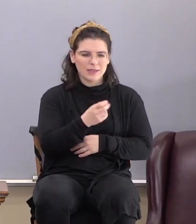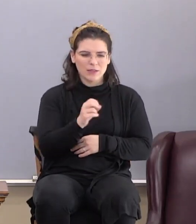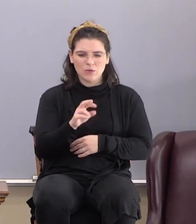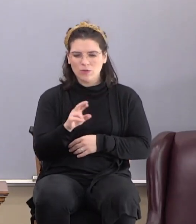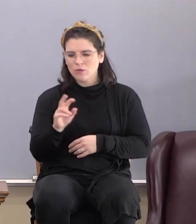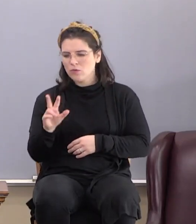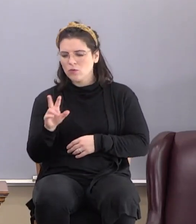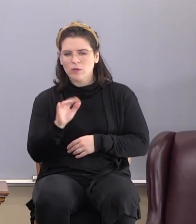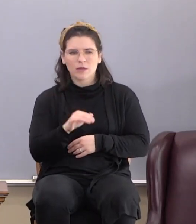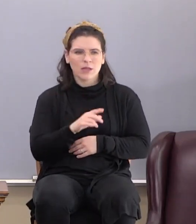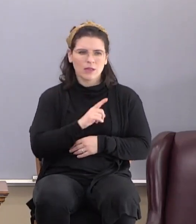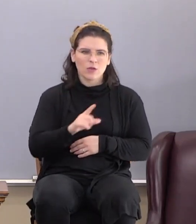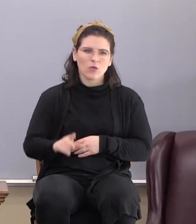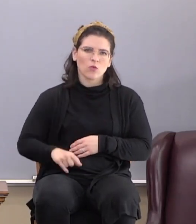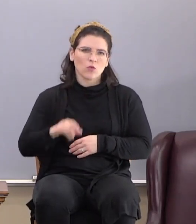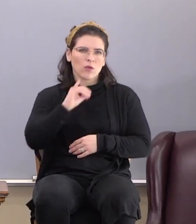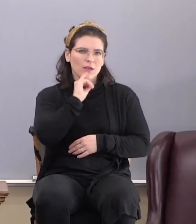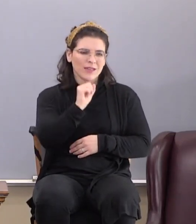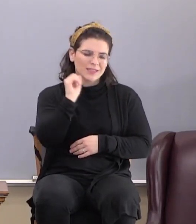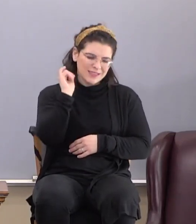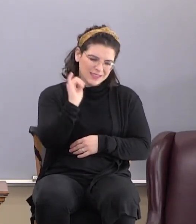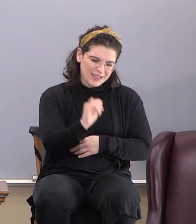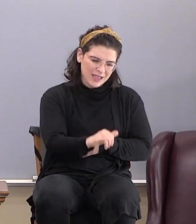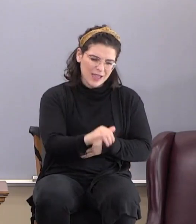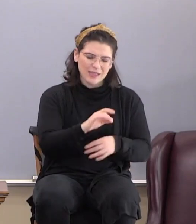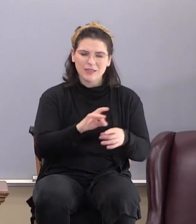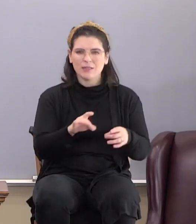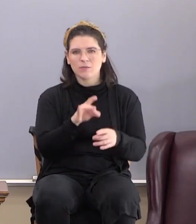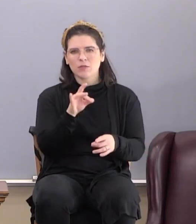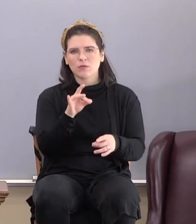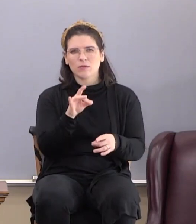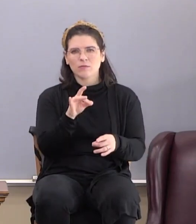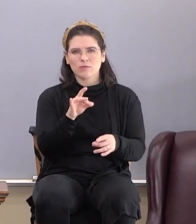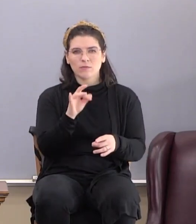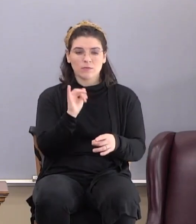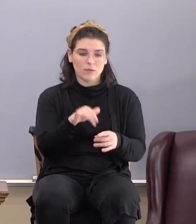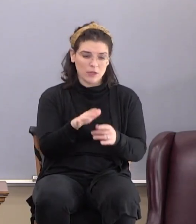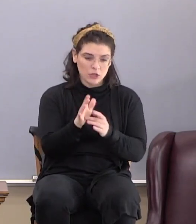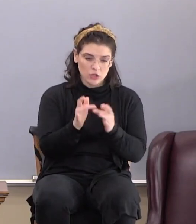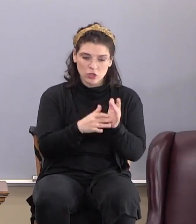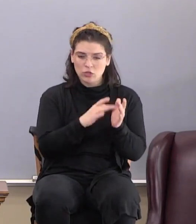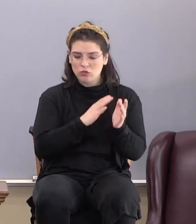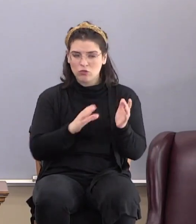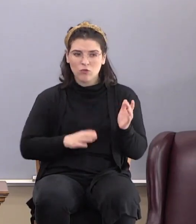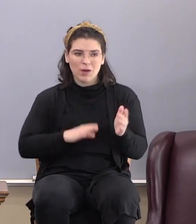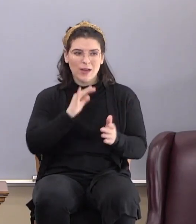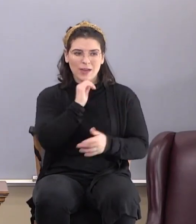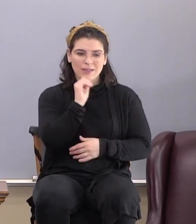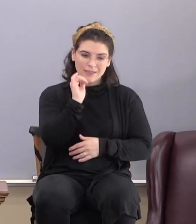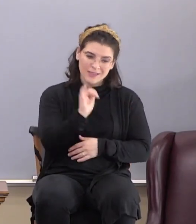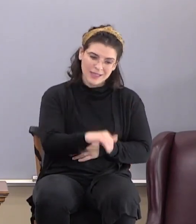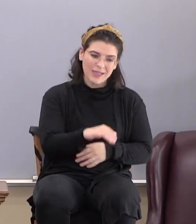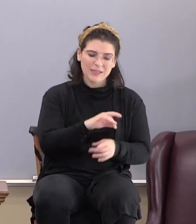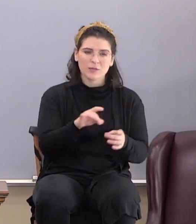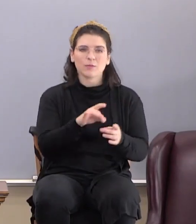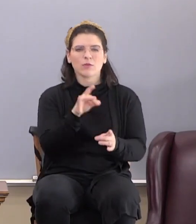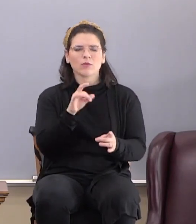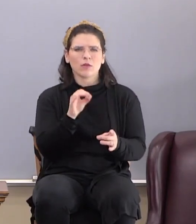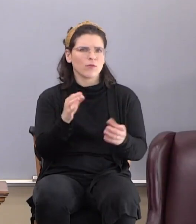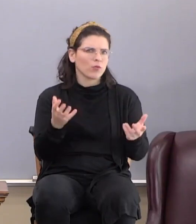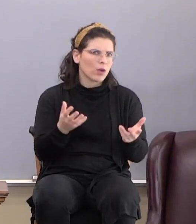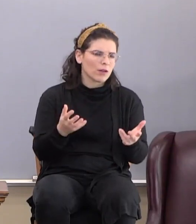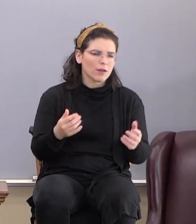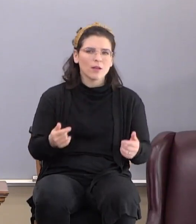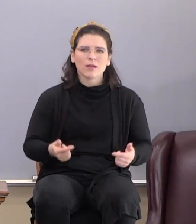that the Lord is that Spirit, that Jesus Christ is that Spirit of what?